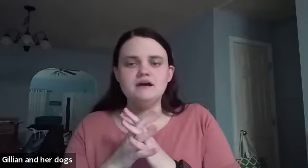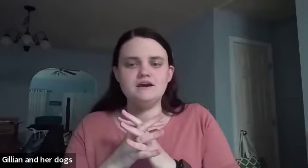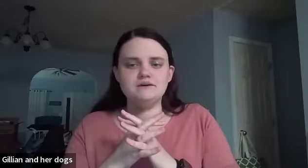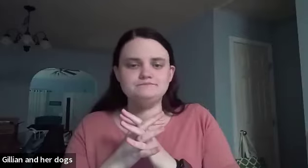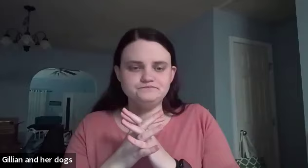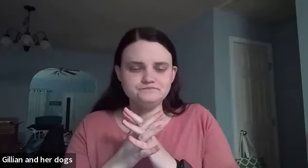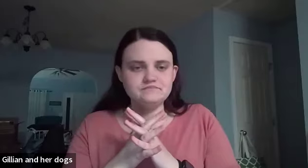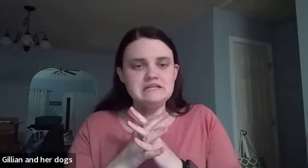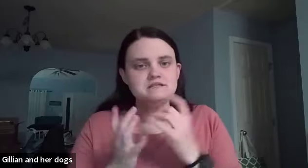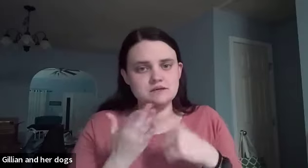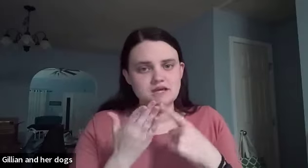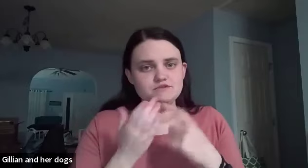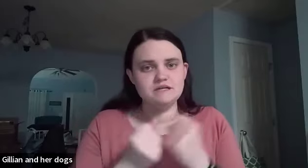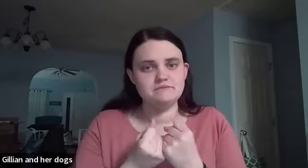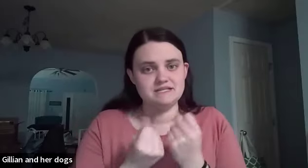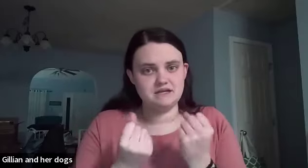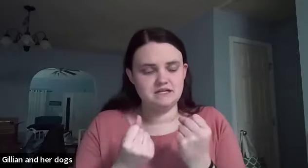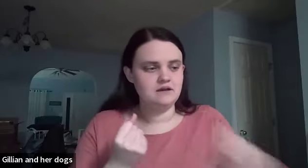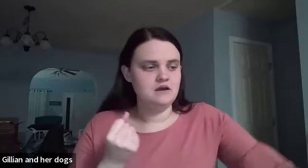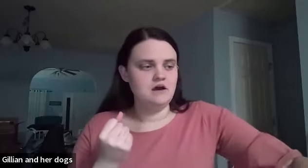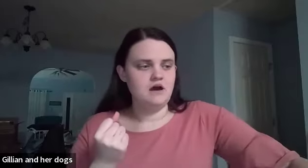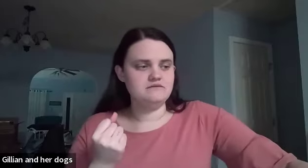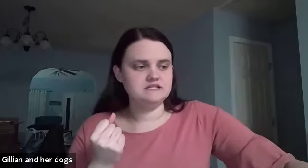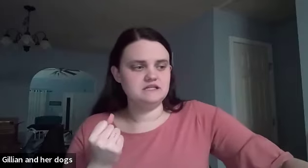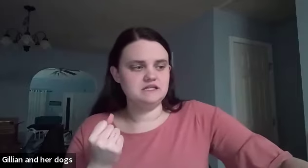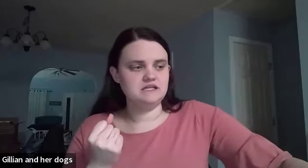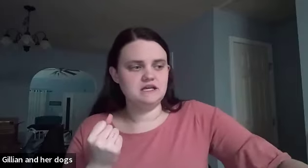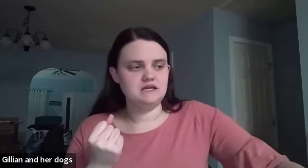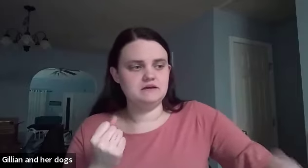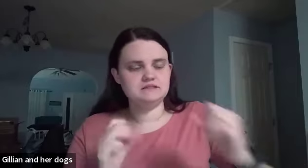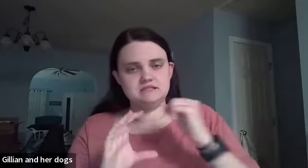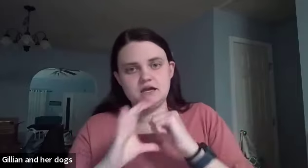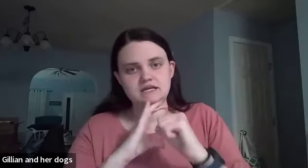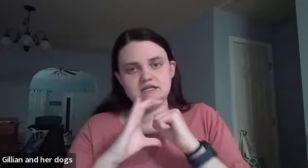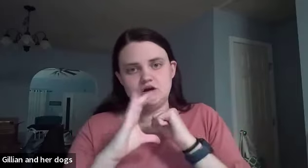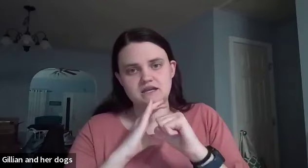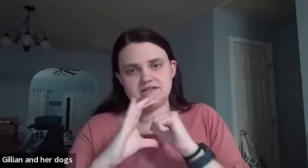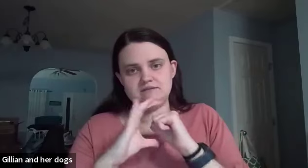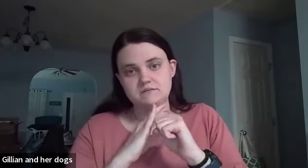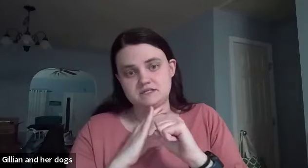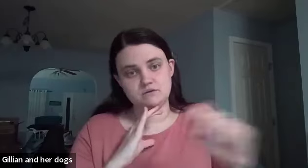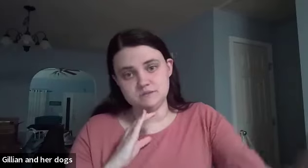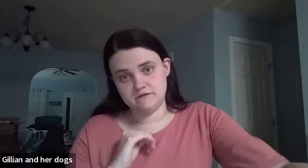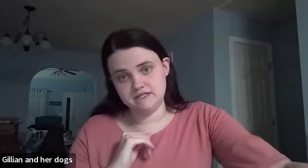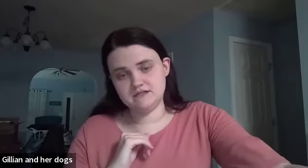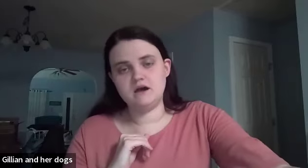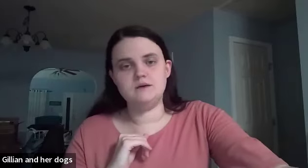But sometimes with my signing, obviously signing and talking at the same time is not always perfect.